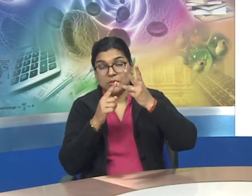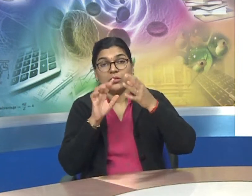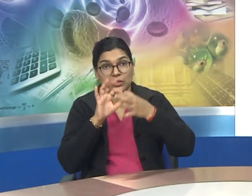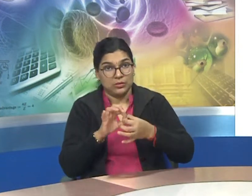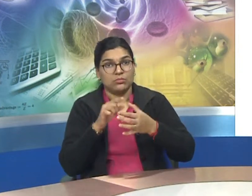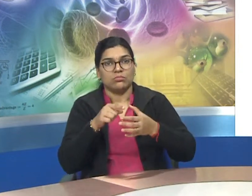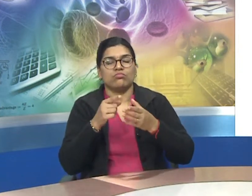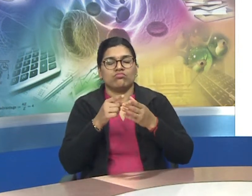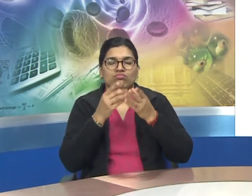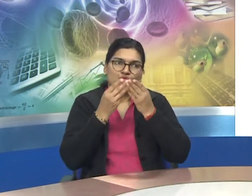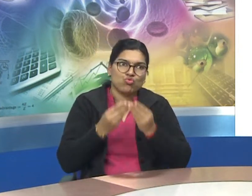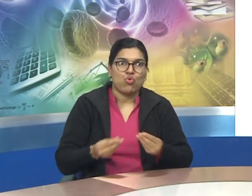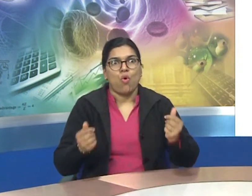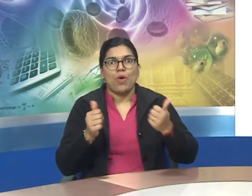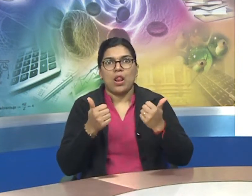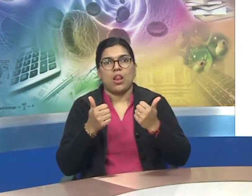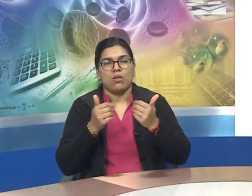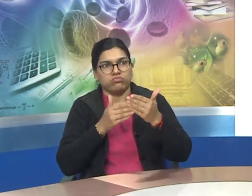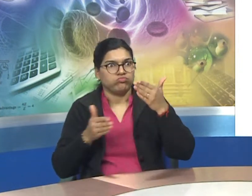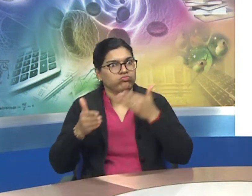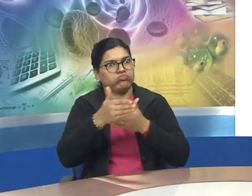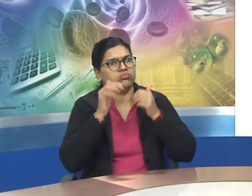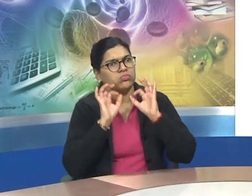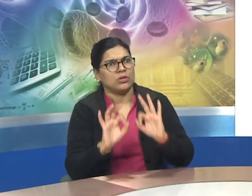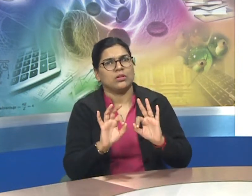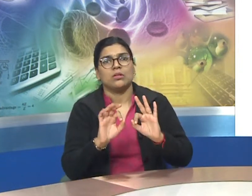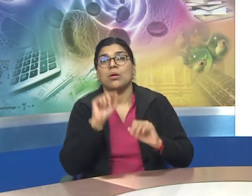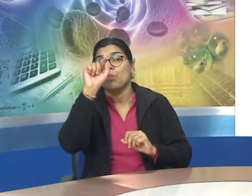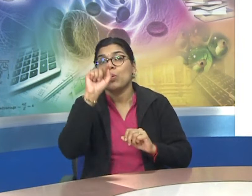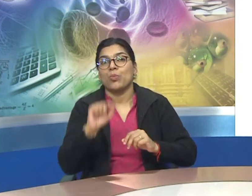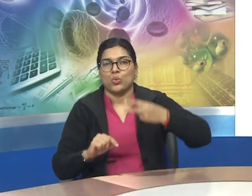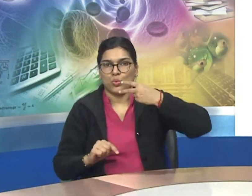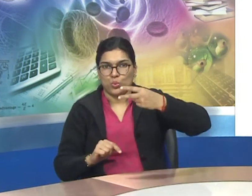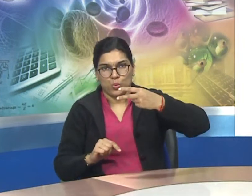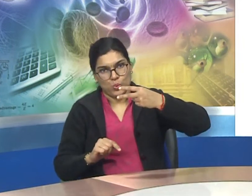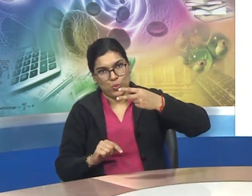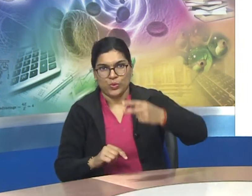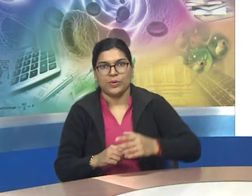And the third point was about the solution. So these are 2 points.